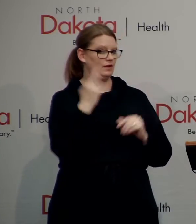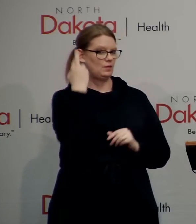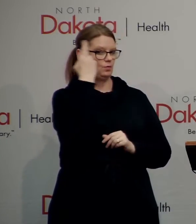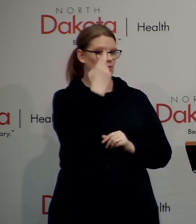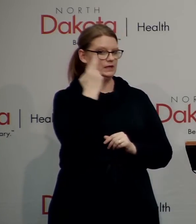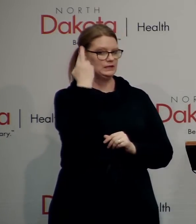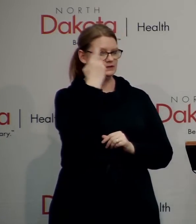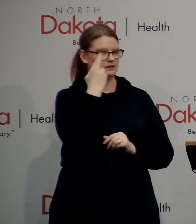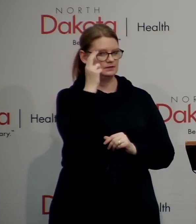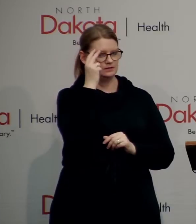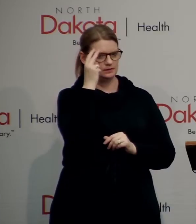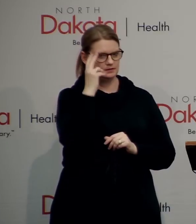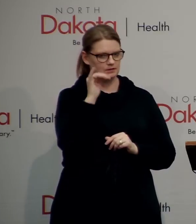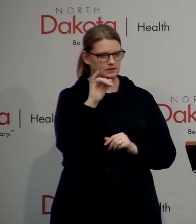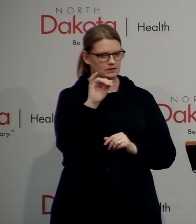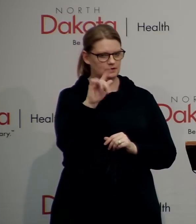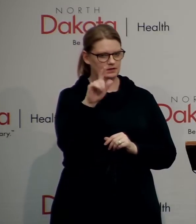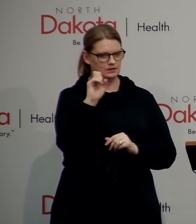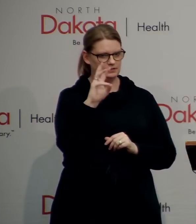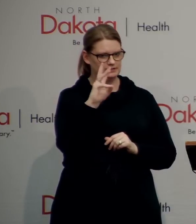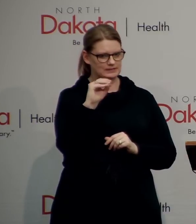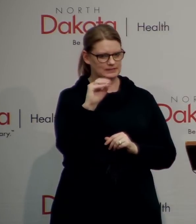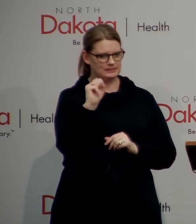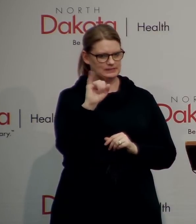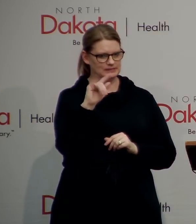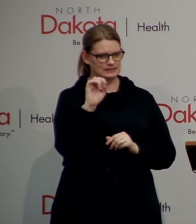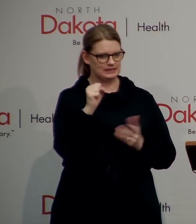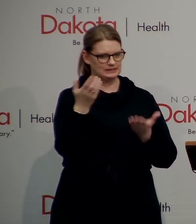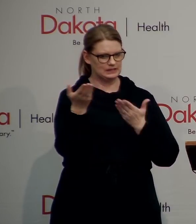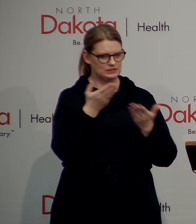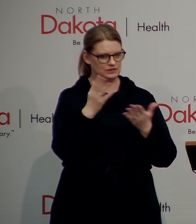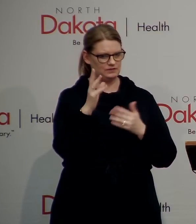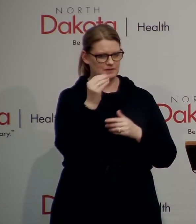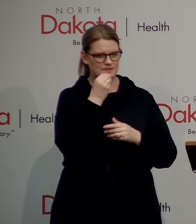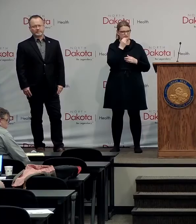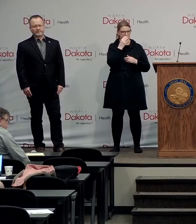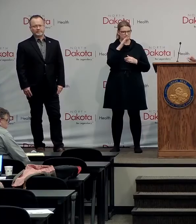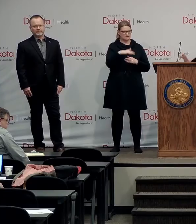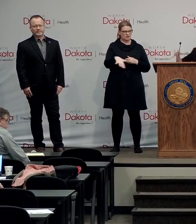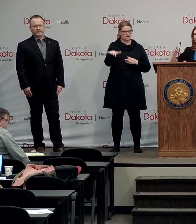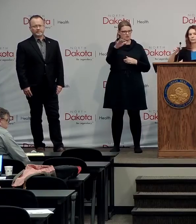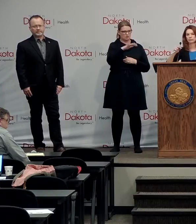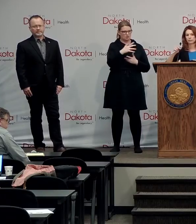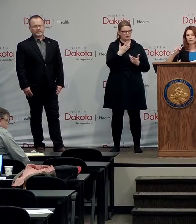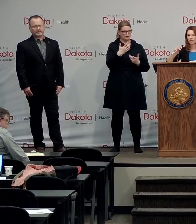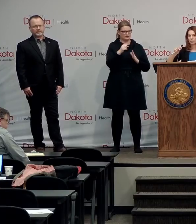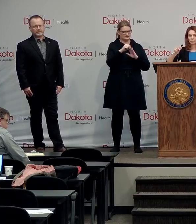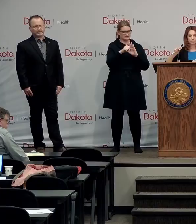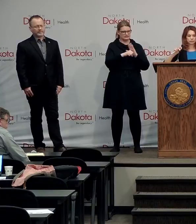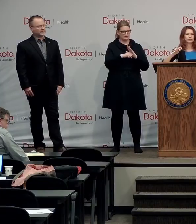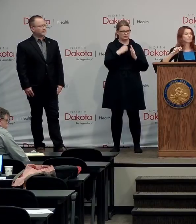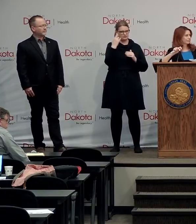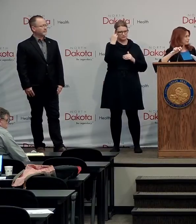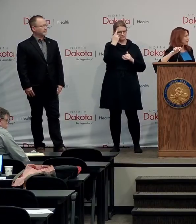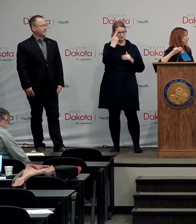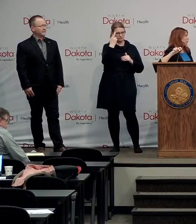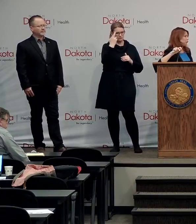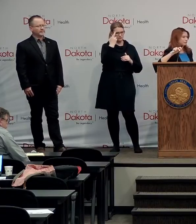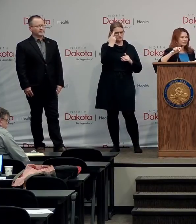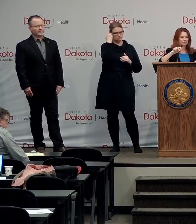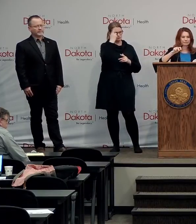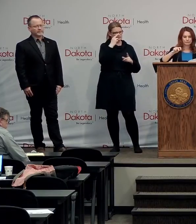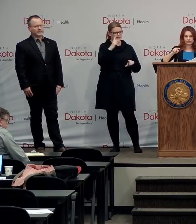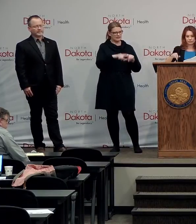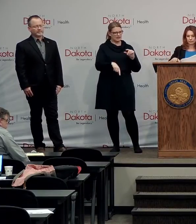why there's only, I think you said, 160 sites that can serve meals across the state? What's the reason that the rest of them can't? And then you also